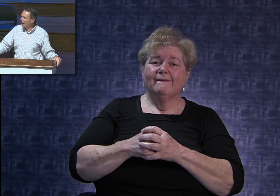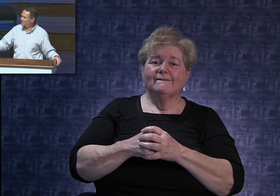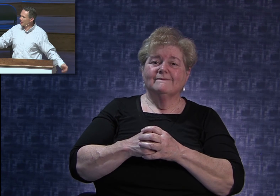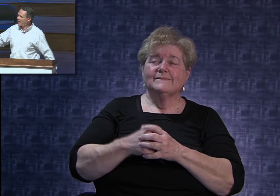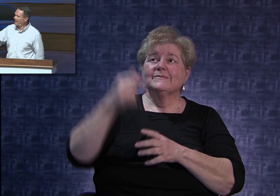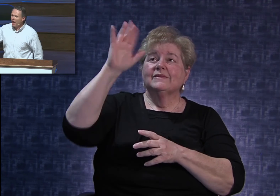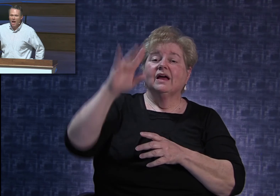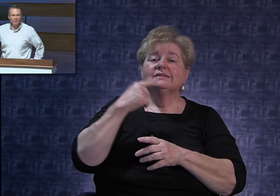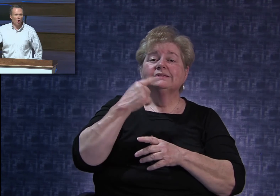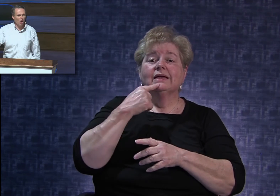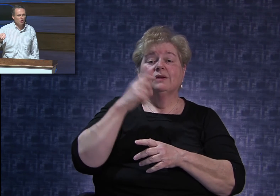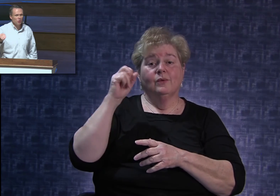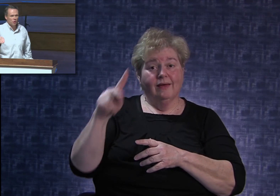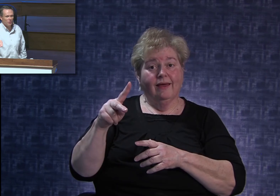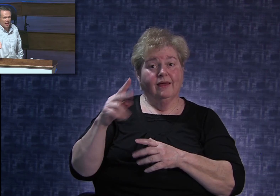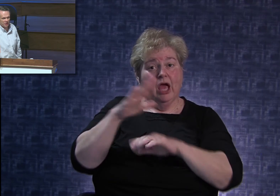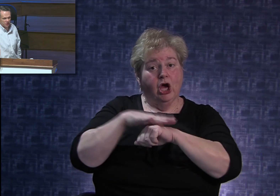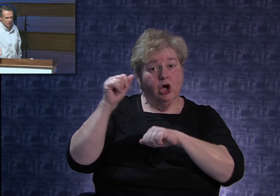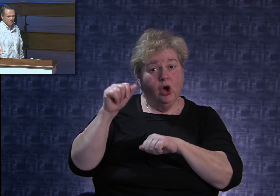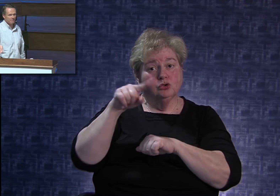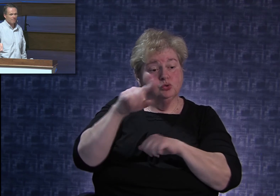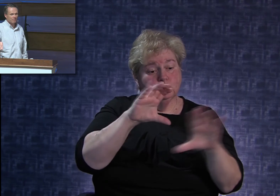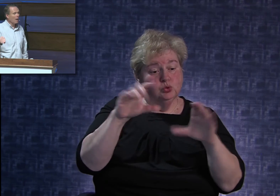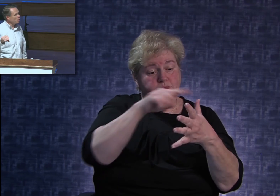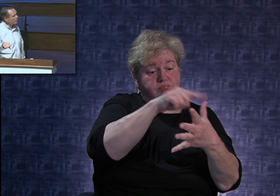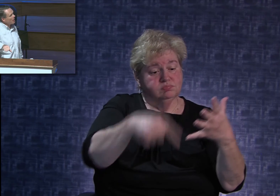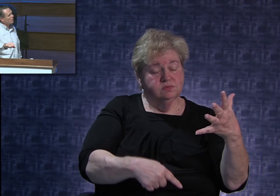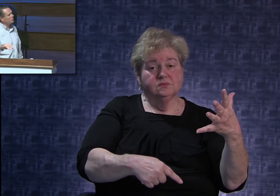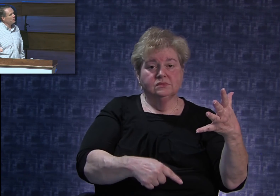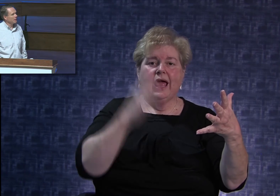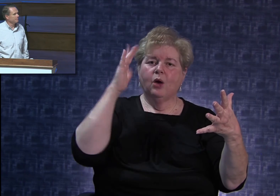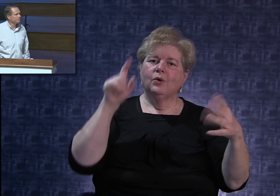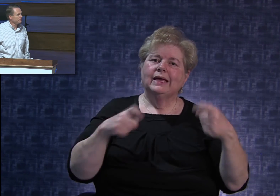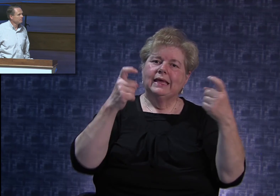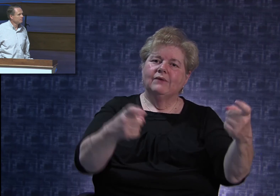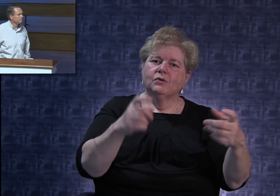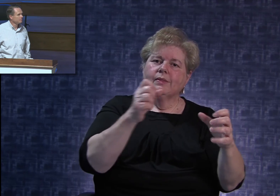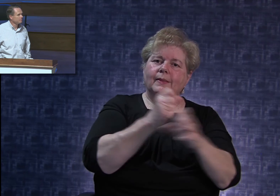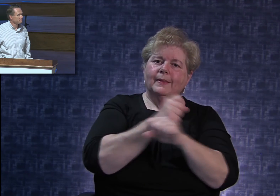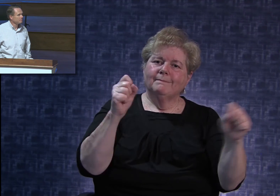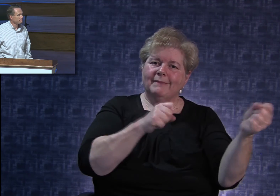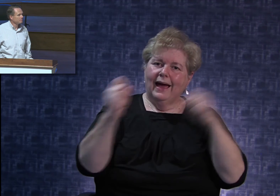When God says, hey, I've called you to this, I'm going to empower you to do it.